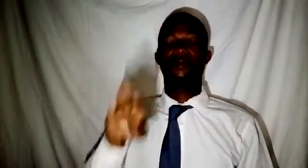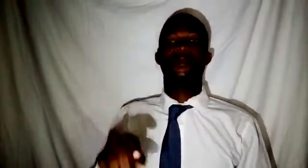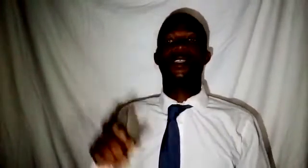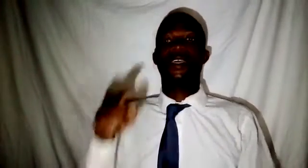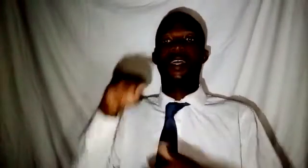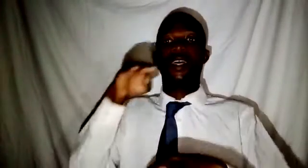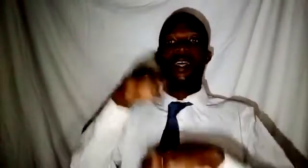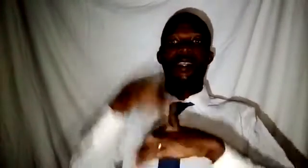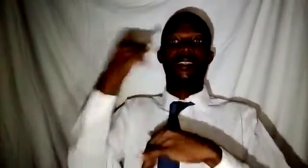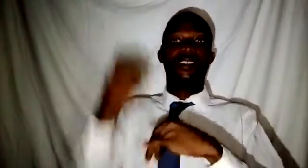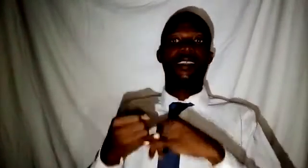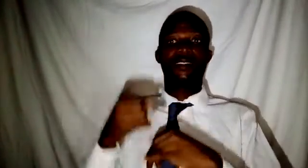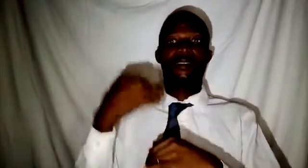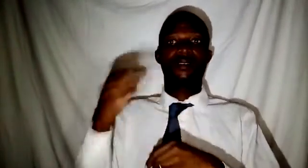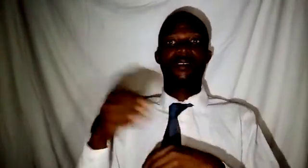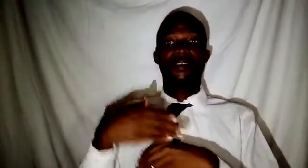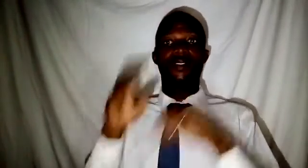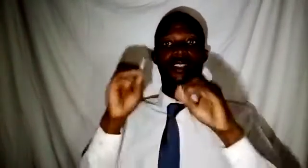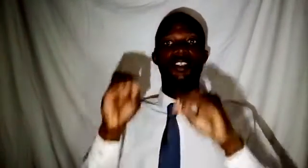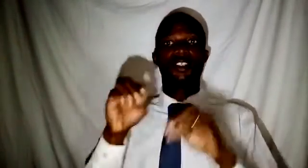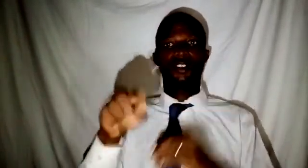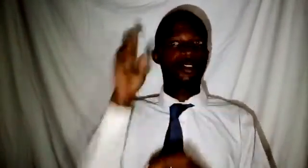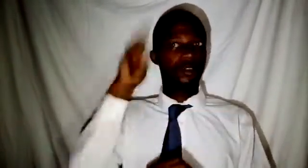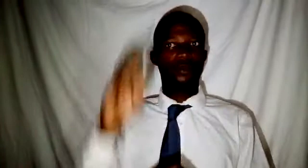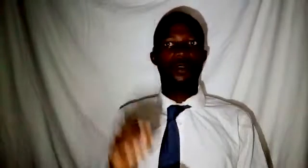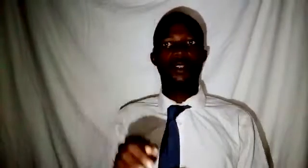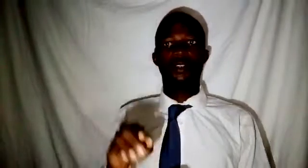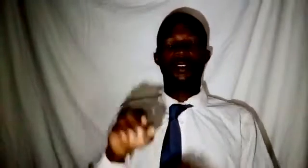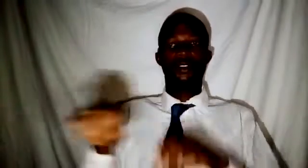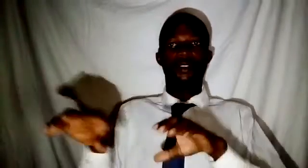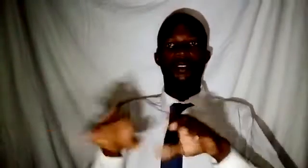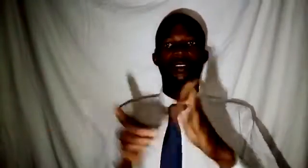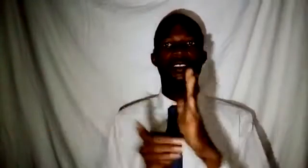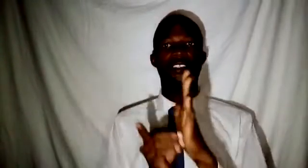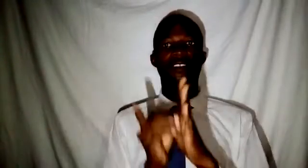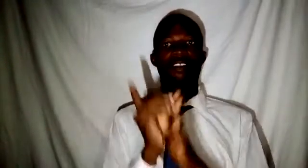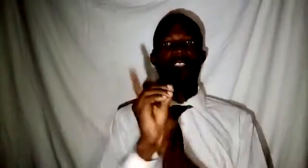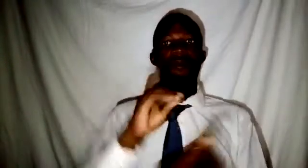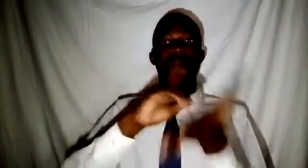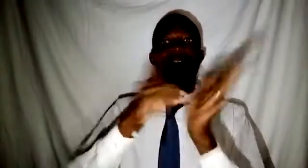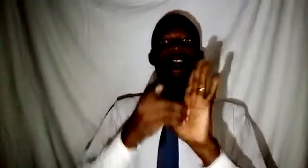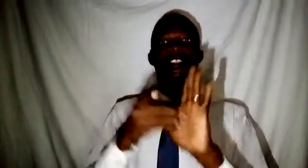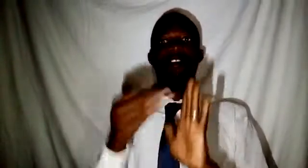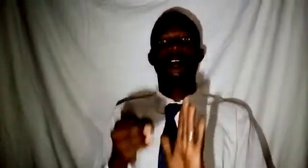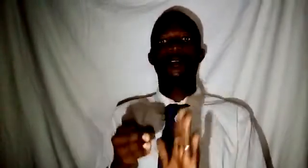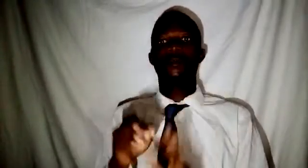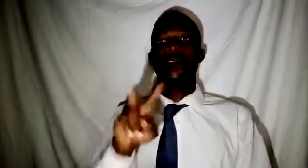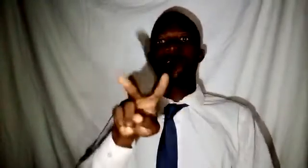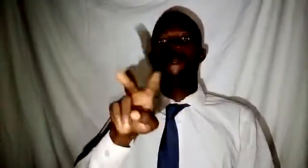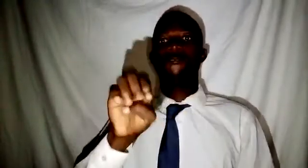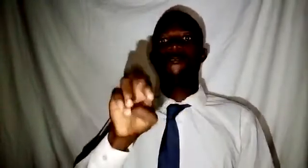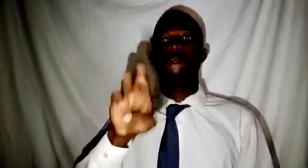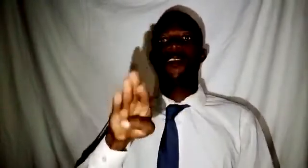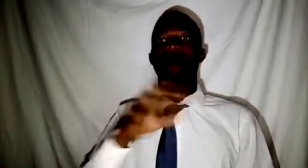Number 1, develop a definition of the roles of a verb and an adverb. 2. Identify